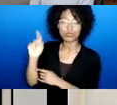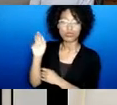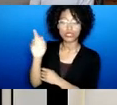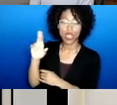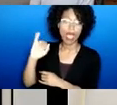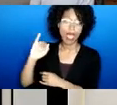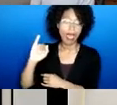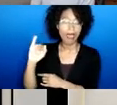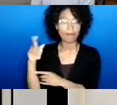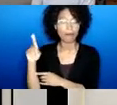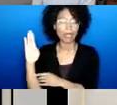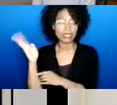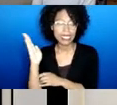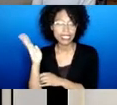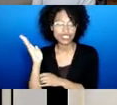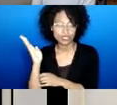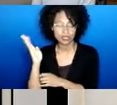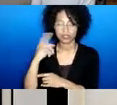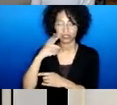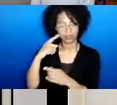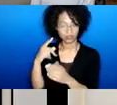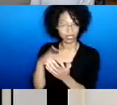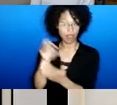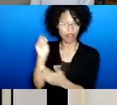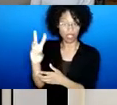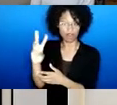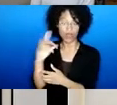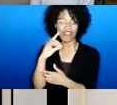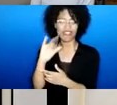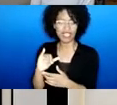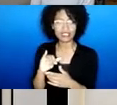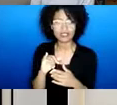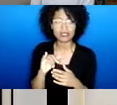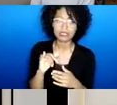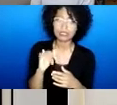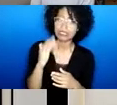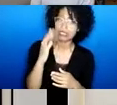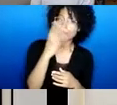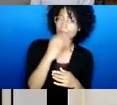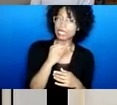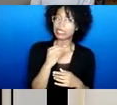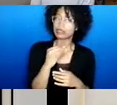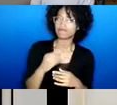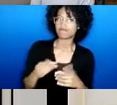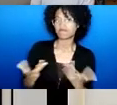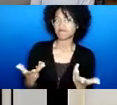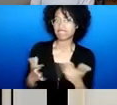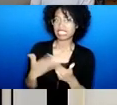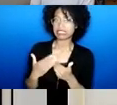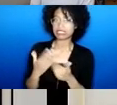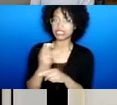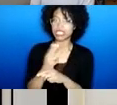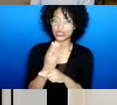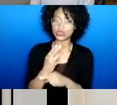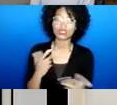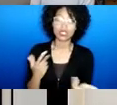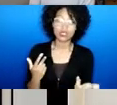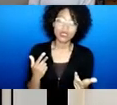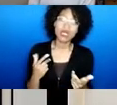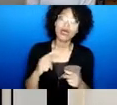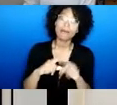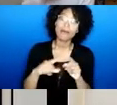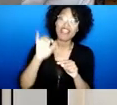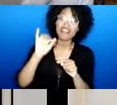there's and pretty intuitive within what I call the studio once you enter, but this will be the place that others will be able